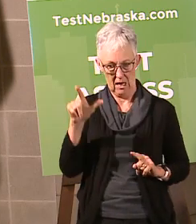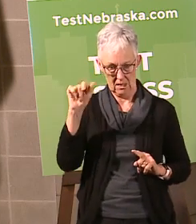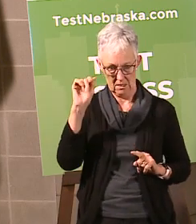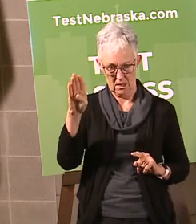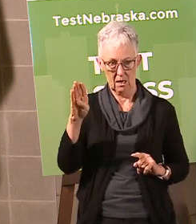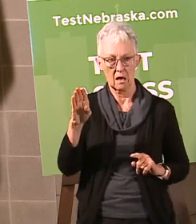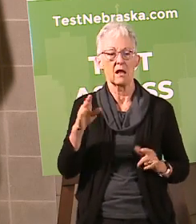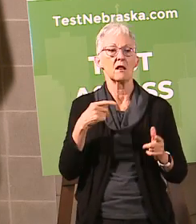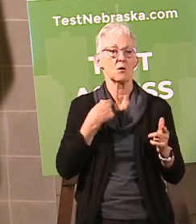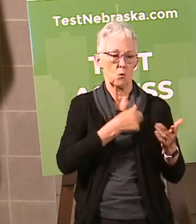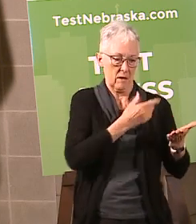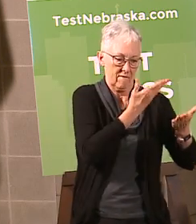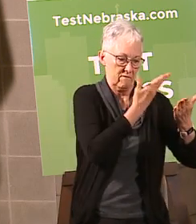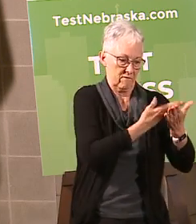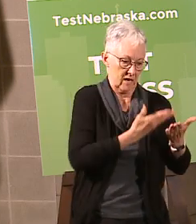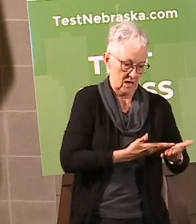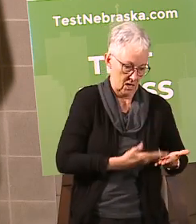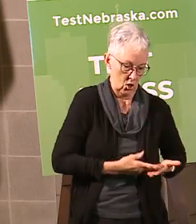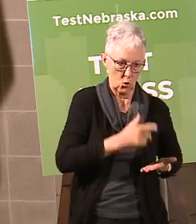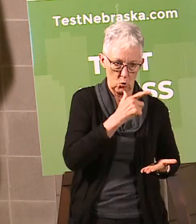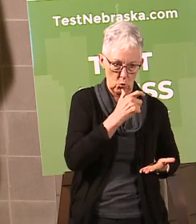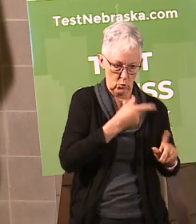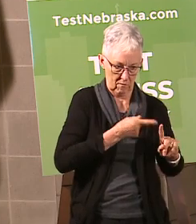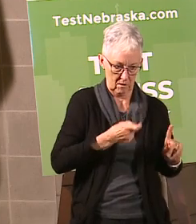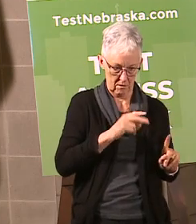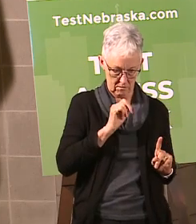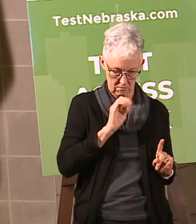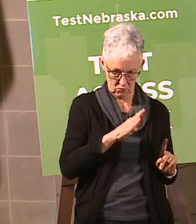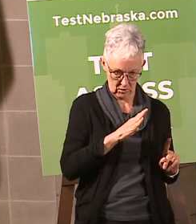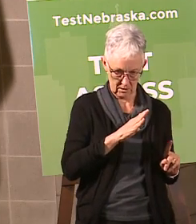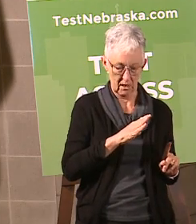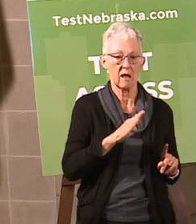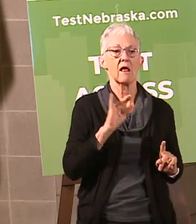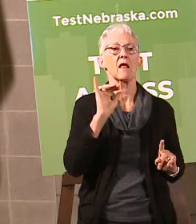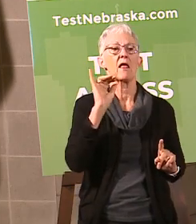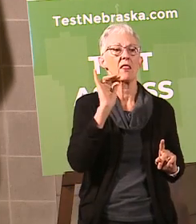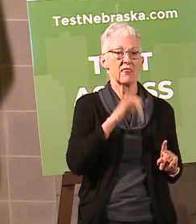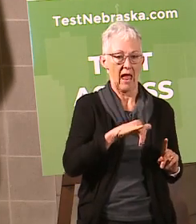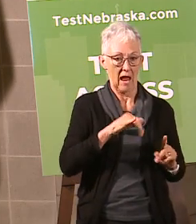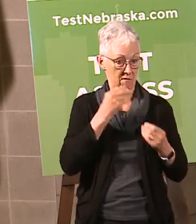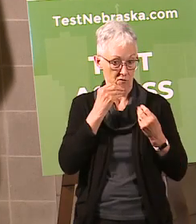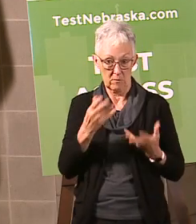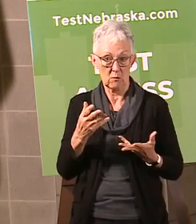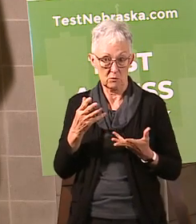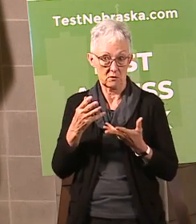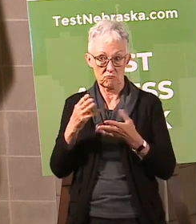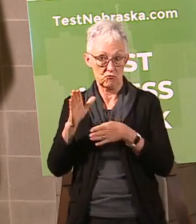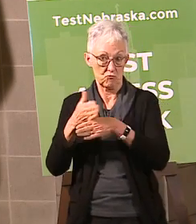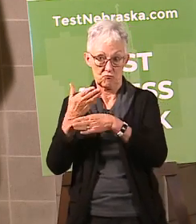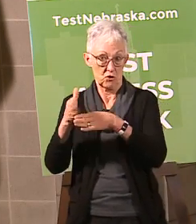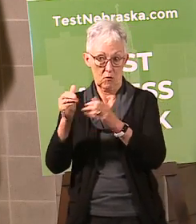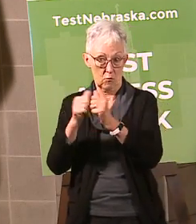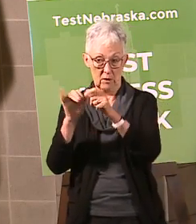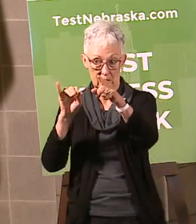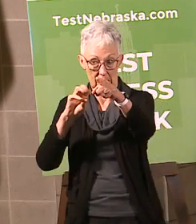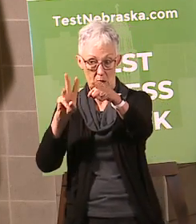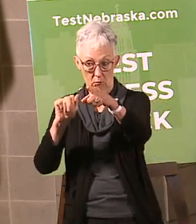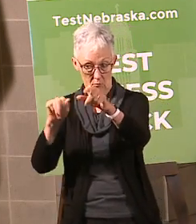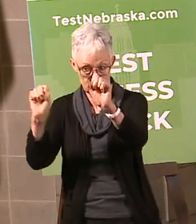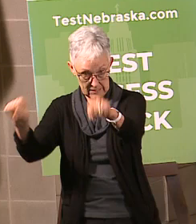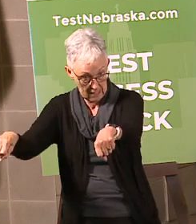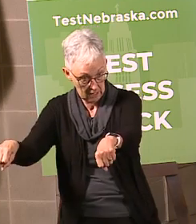we were able to verify all that. On May 8th, it was available to be shared with Iowa, but didn't get shared that day.